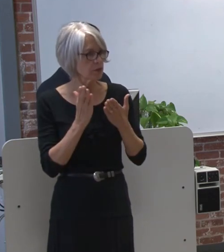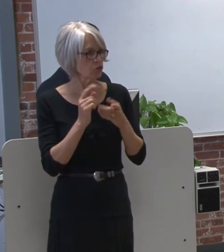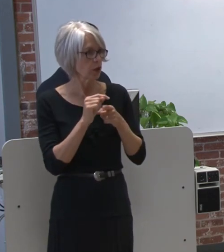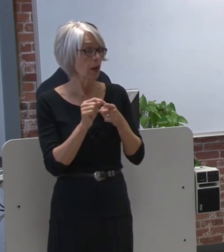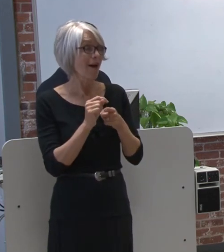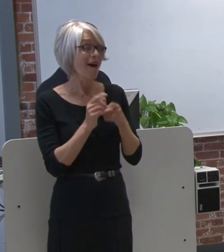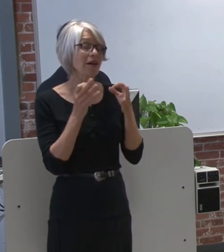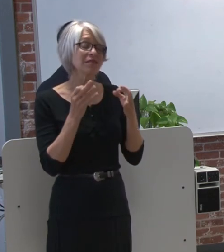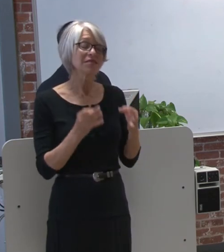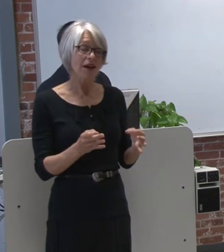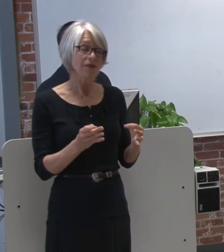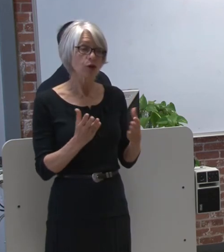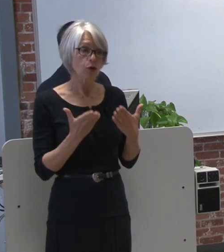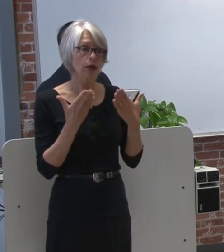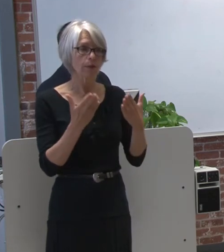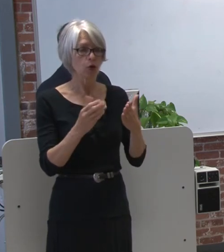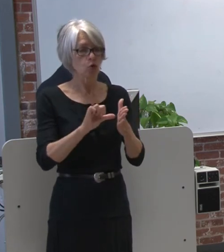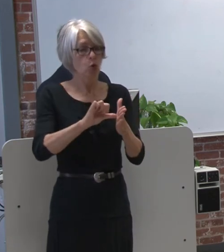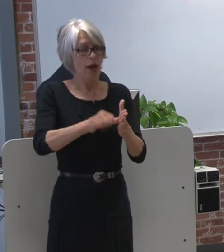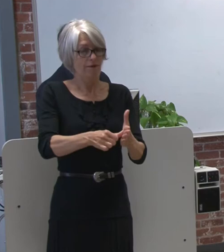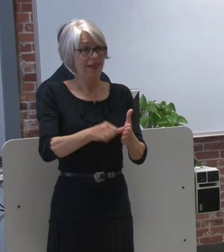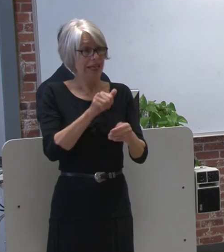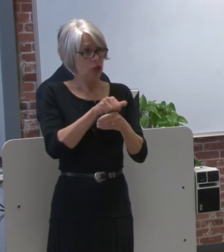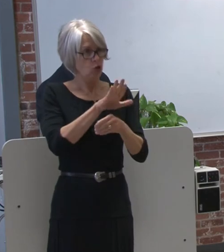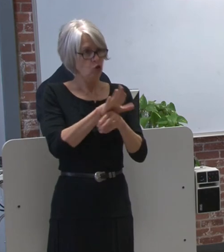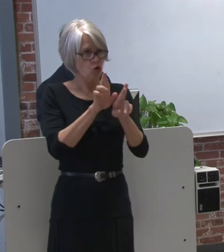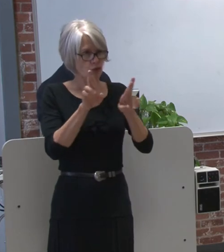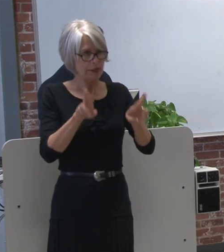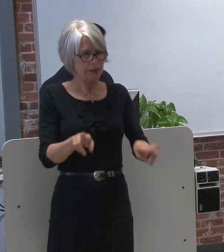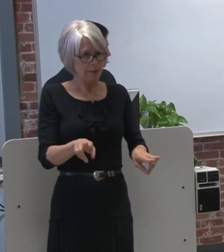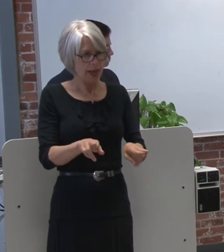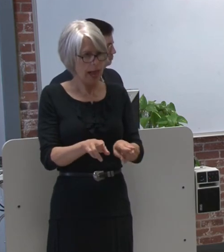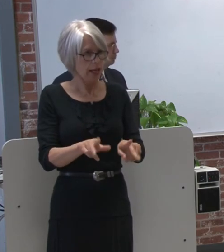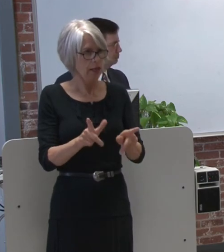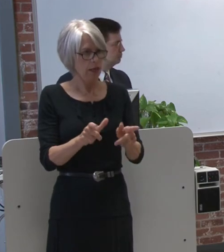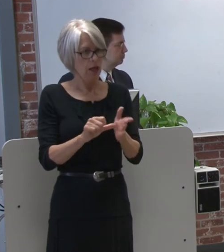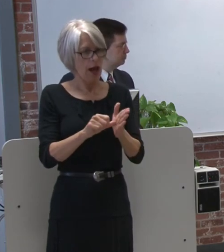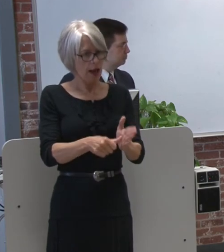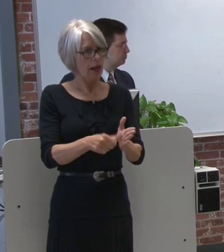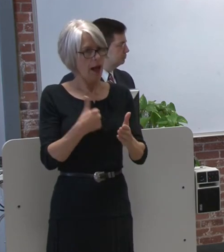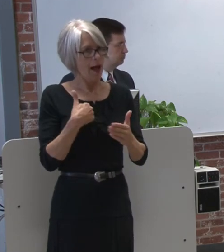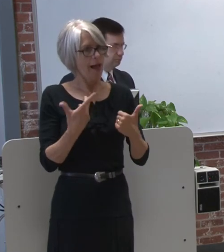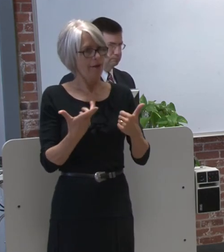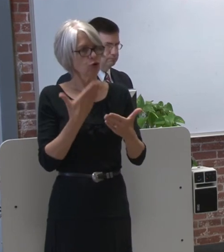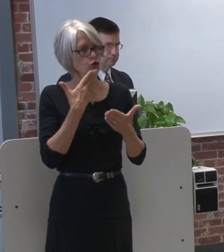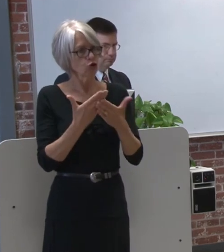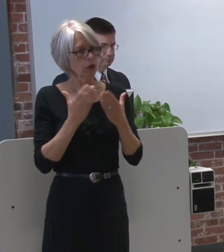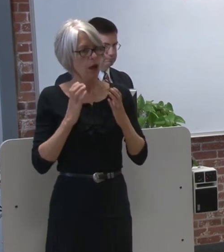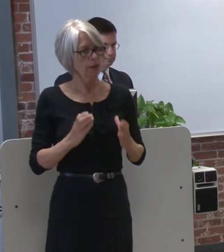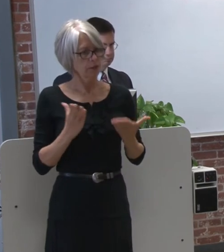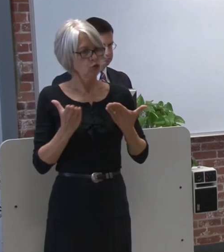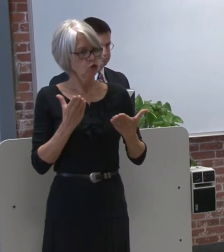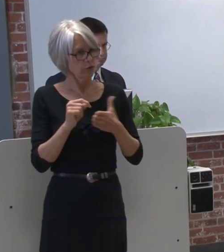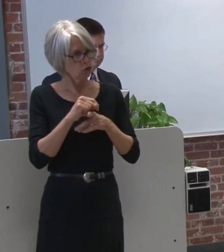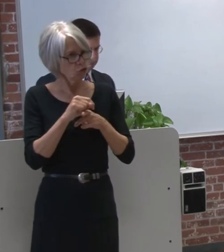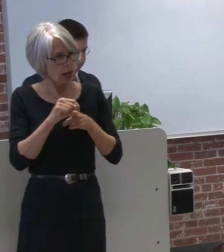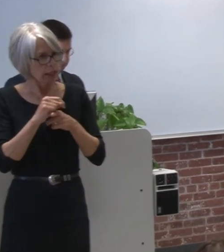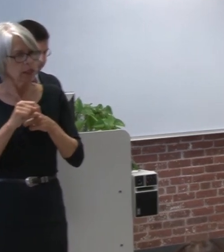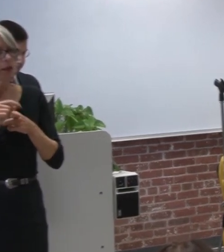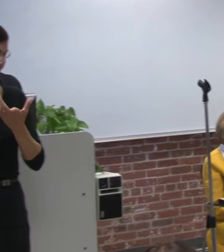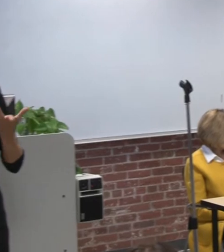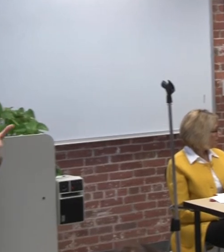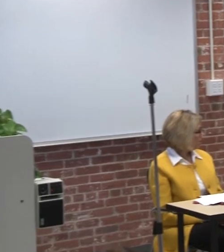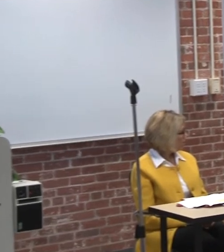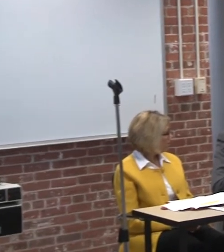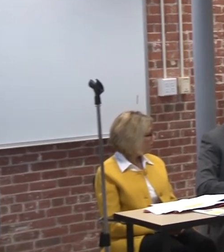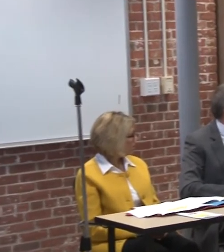aspect in your resume, and be able to talk about it during your interview. Thank you, Bill. When